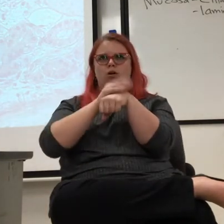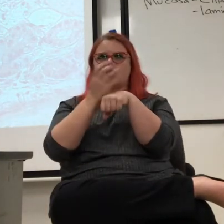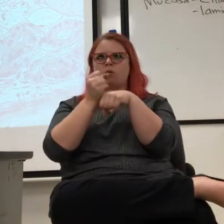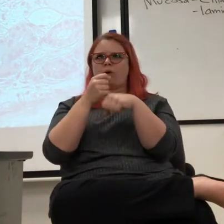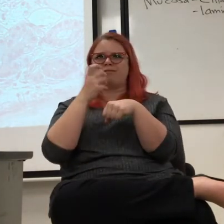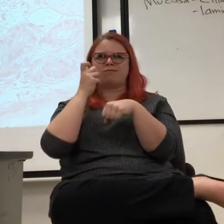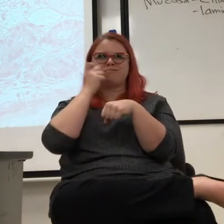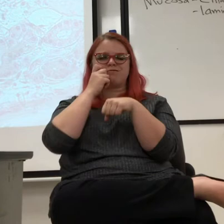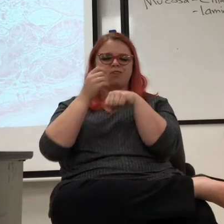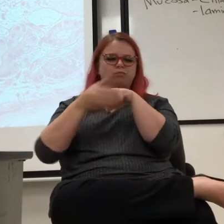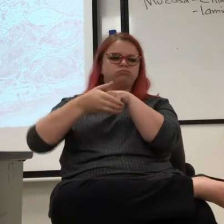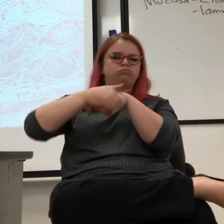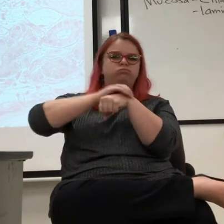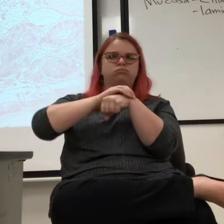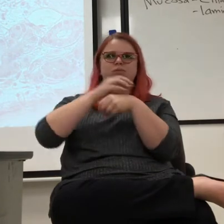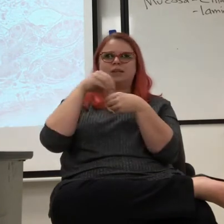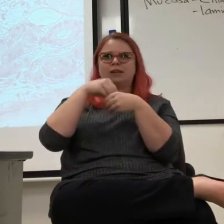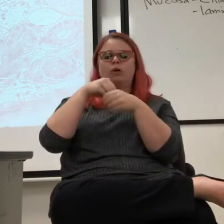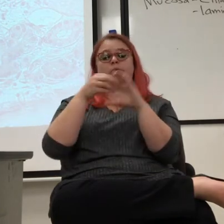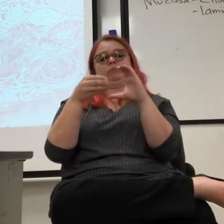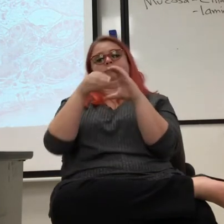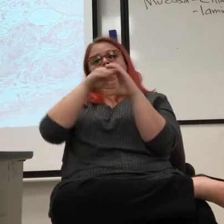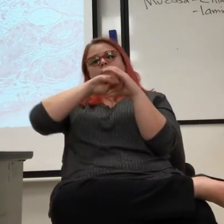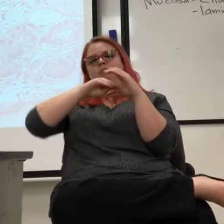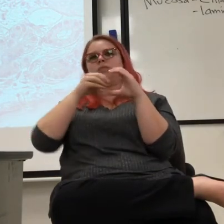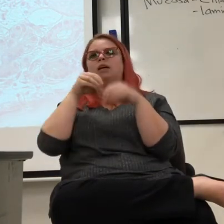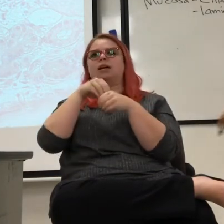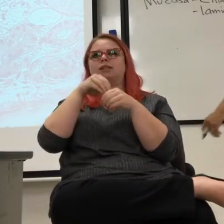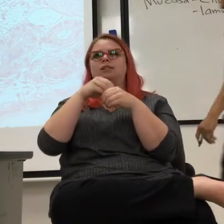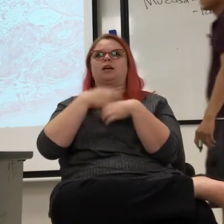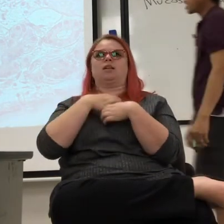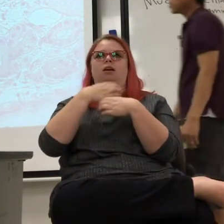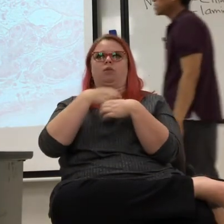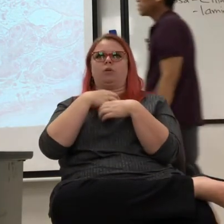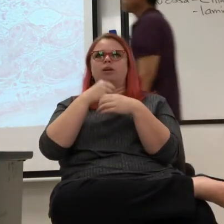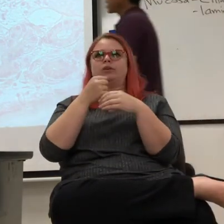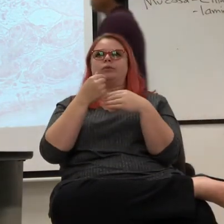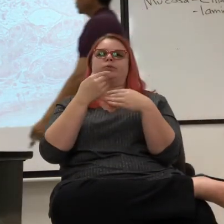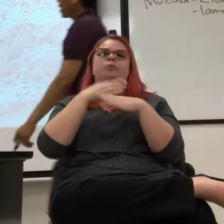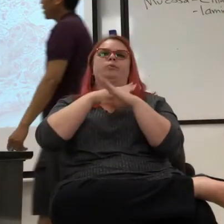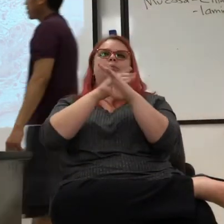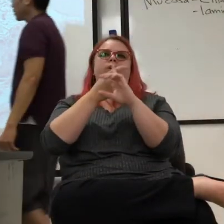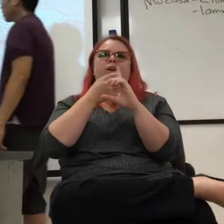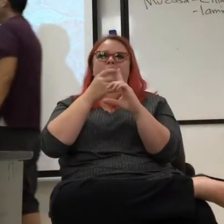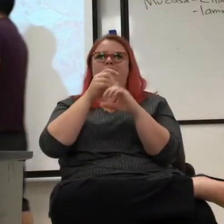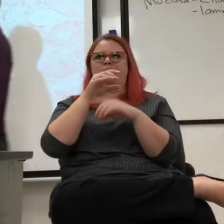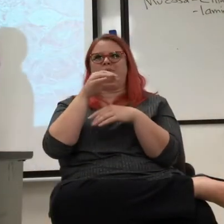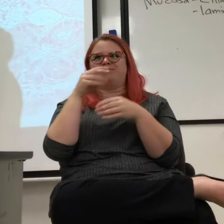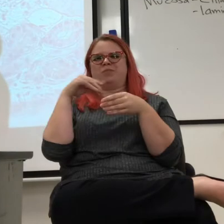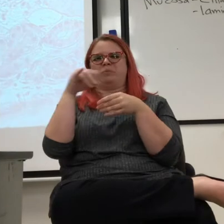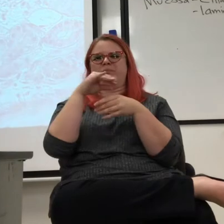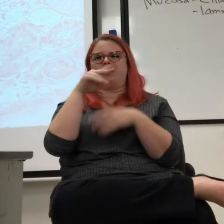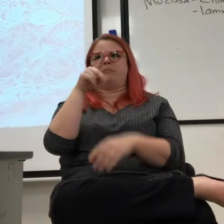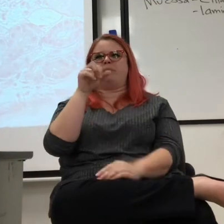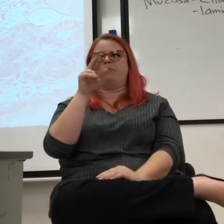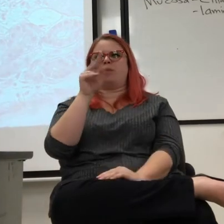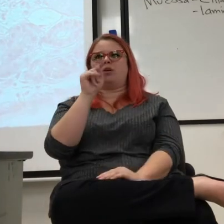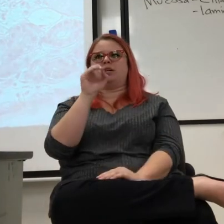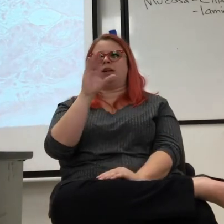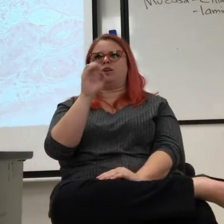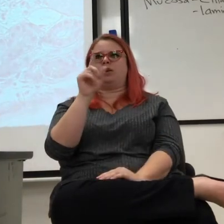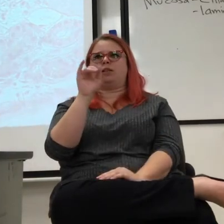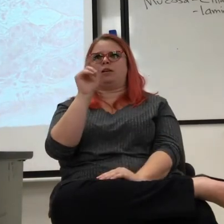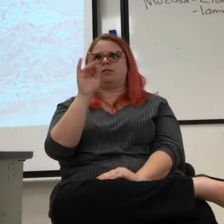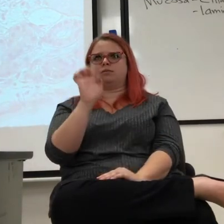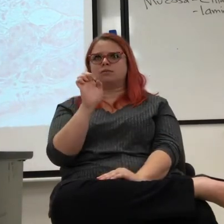inside your airway to help trap debris and particulates. So goblet cells can help do that. But more so, in